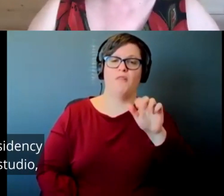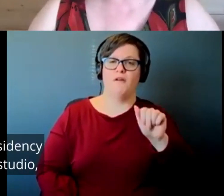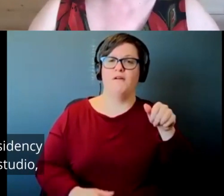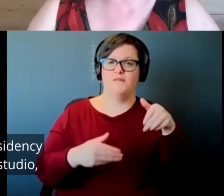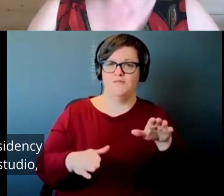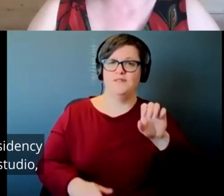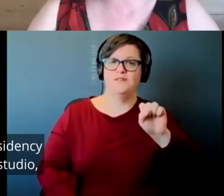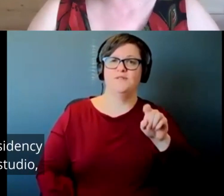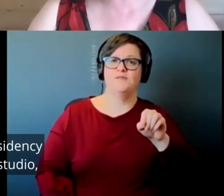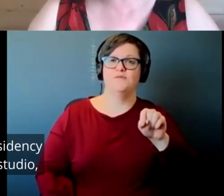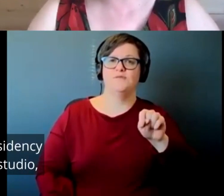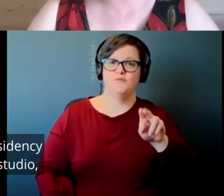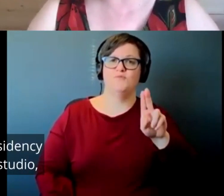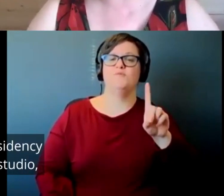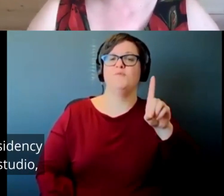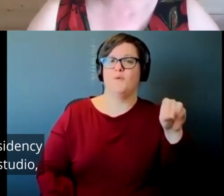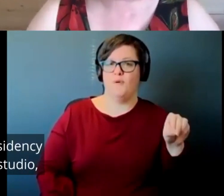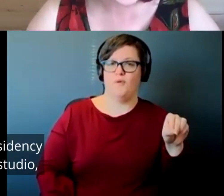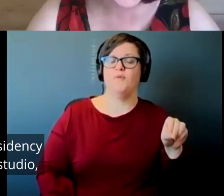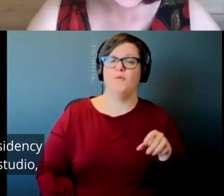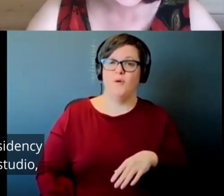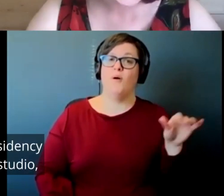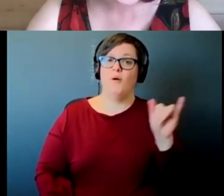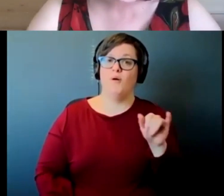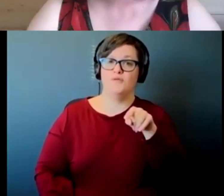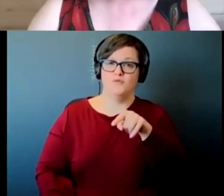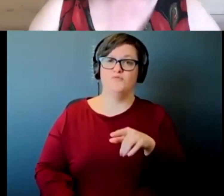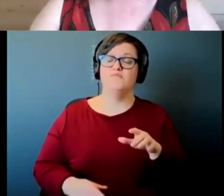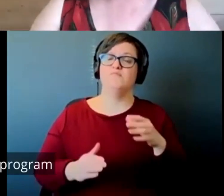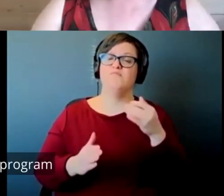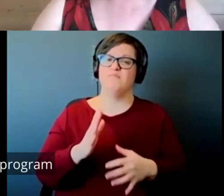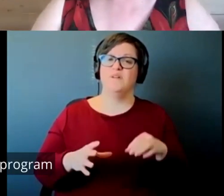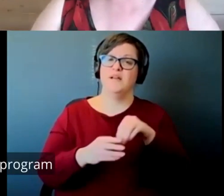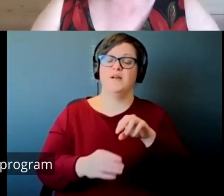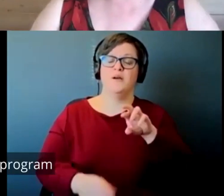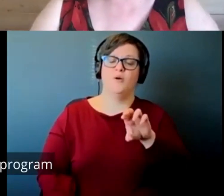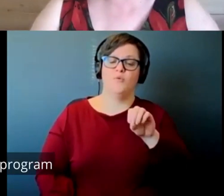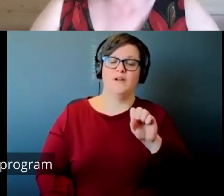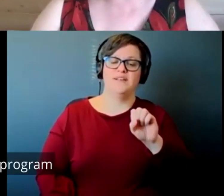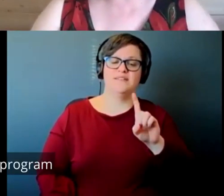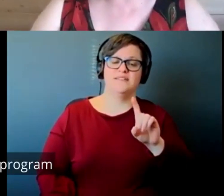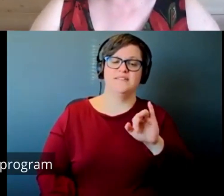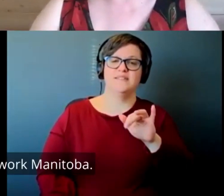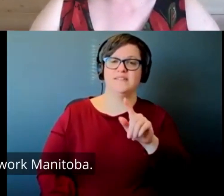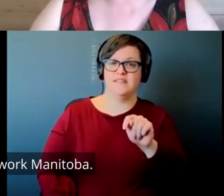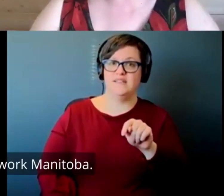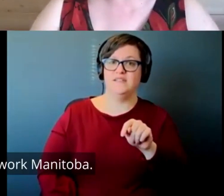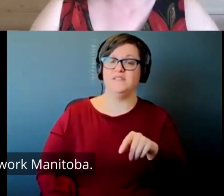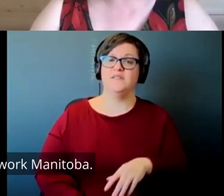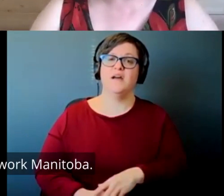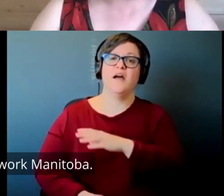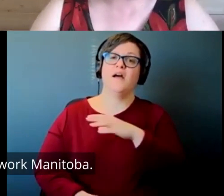Artist in Residency program at Artbeat Studio, and the Art Salon program at